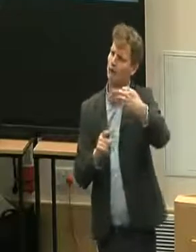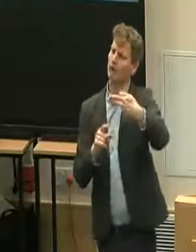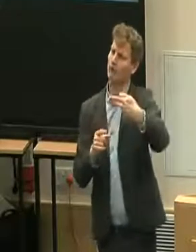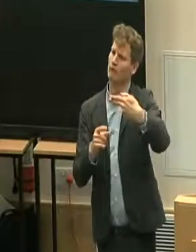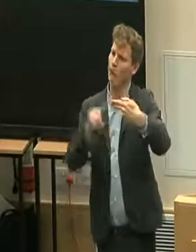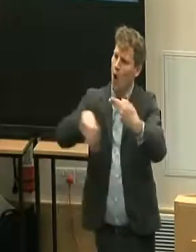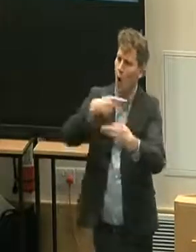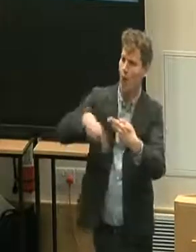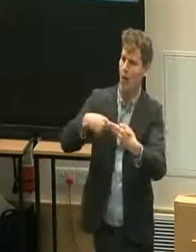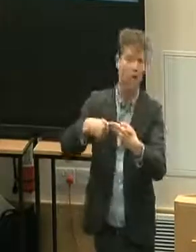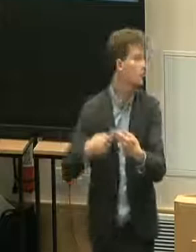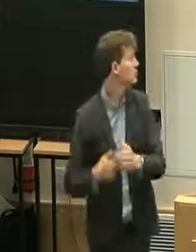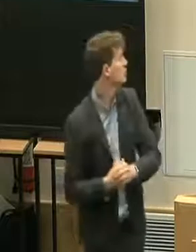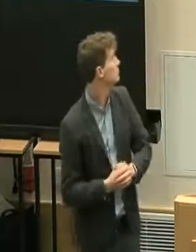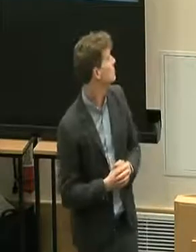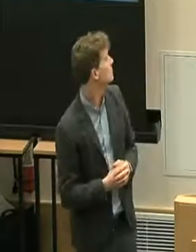with clumping these two,